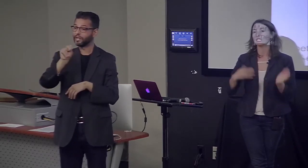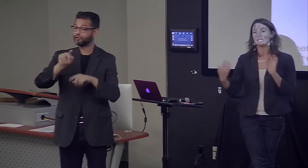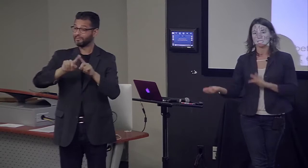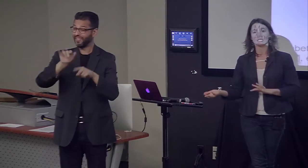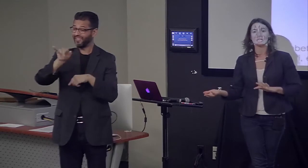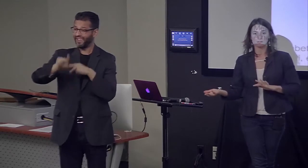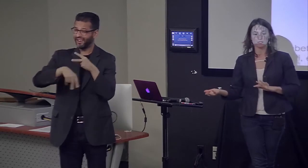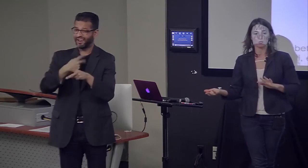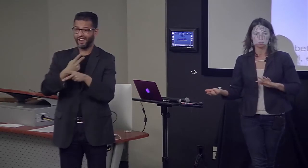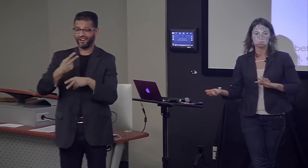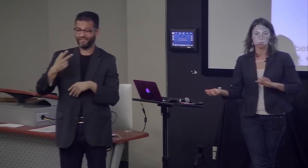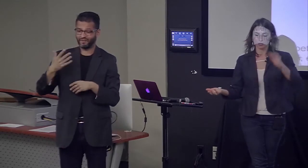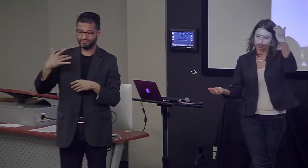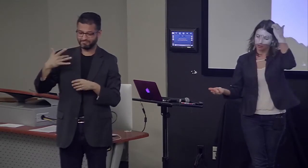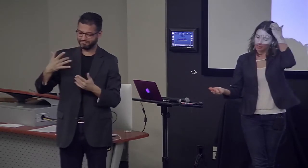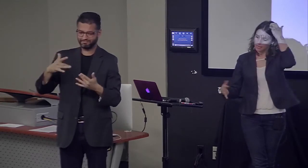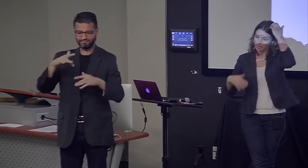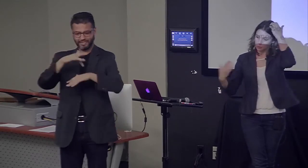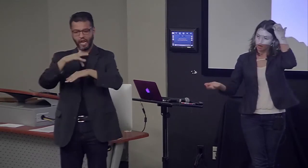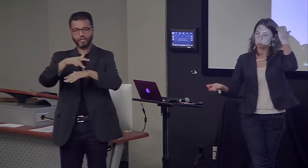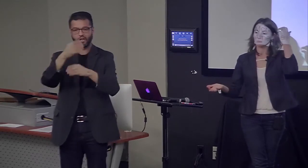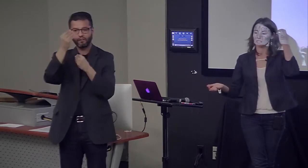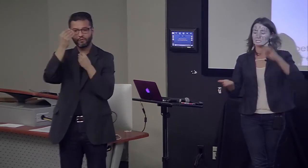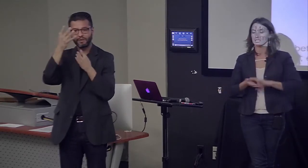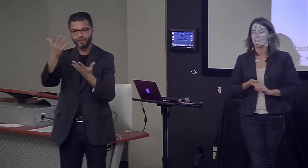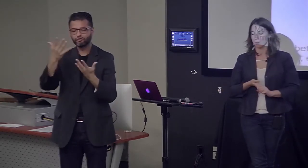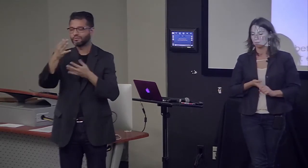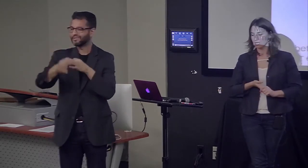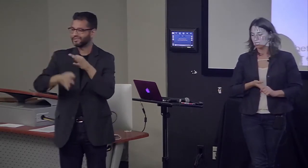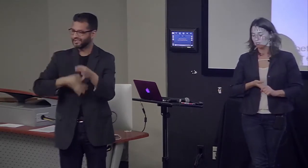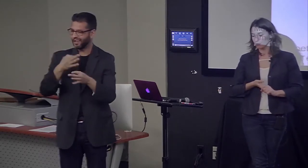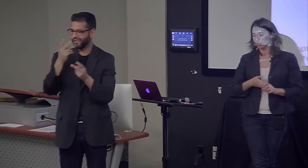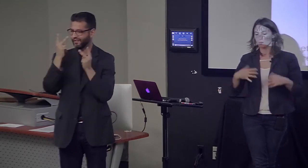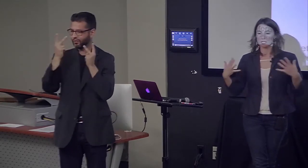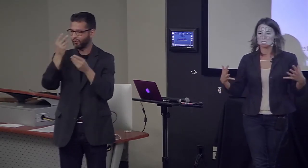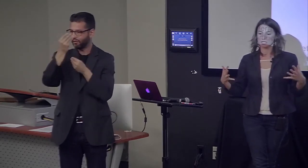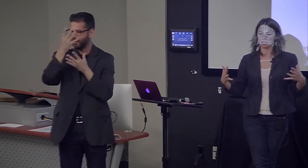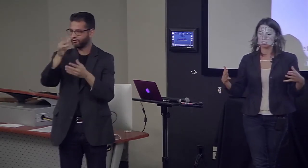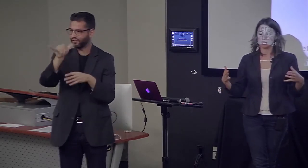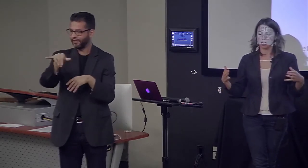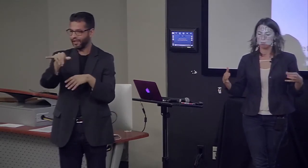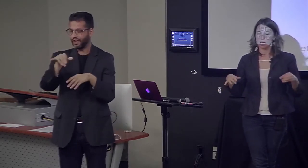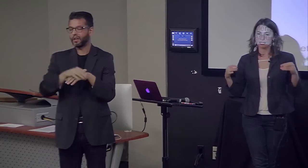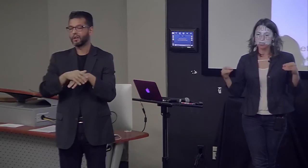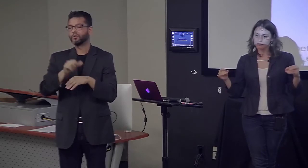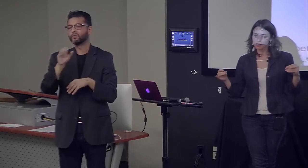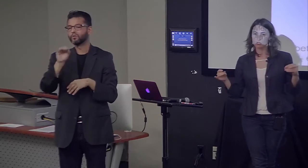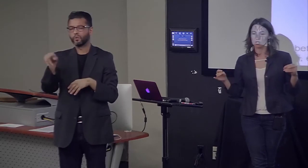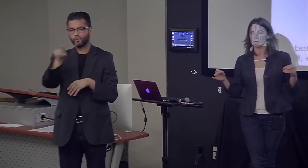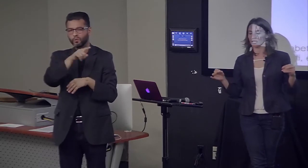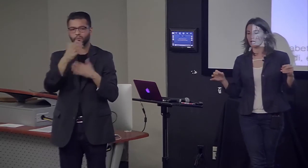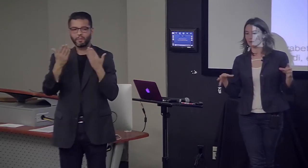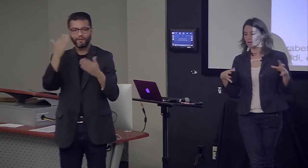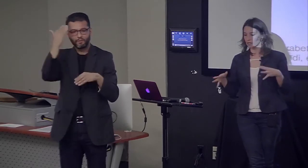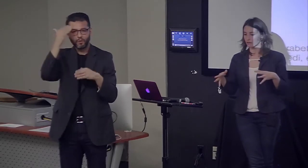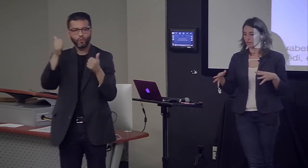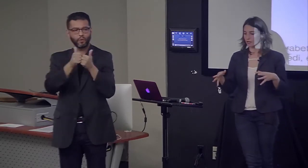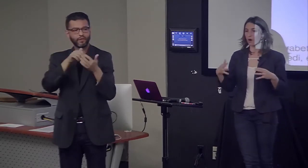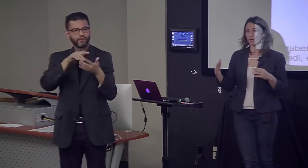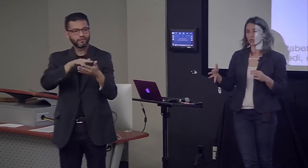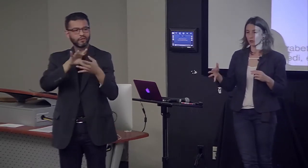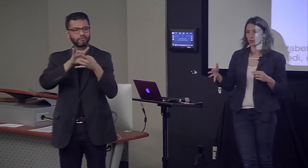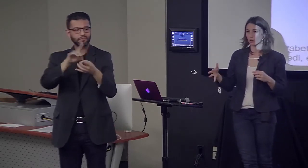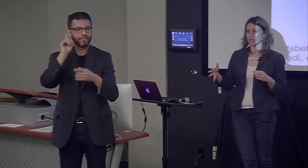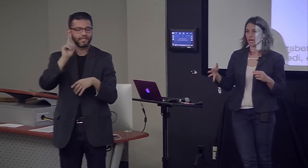information instead of visual information. And you're probably familiar with studies on deafness showing that parts of